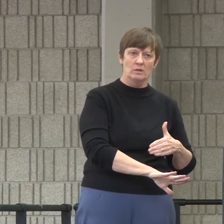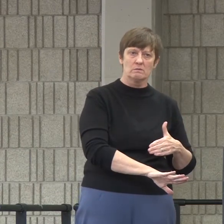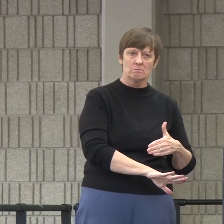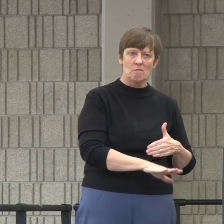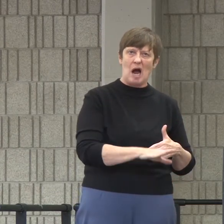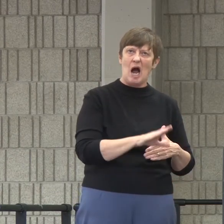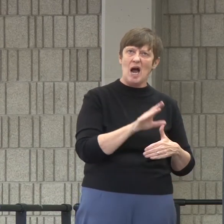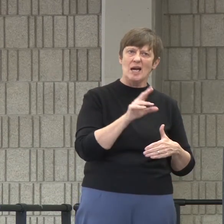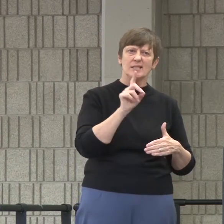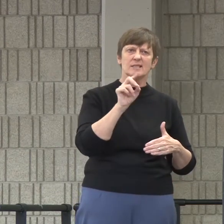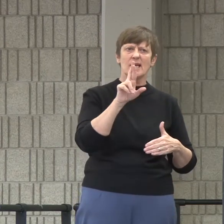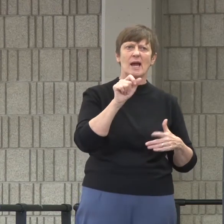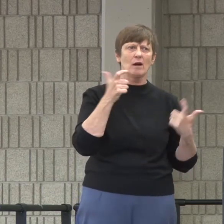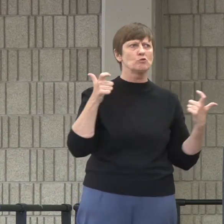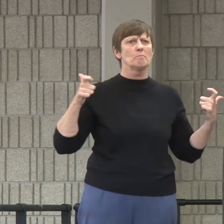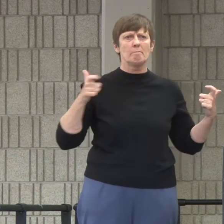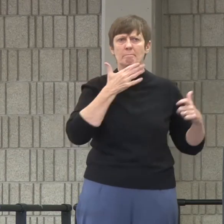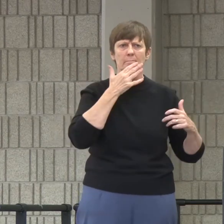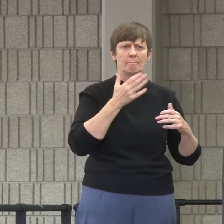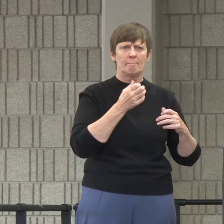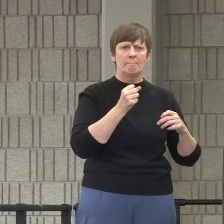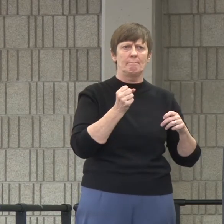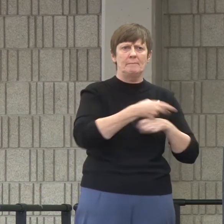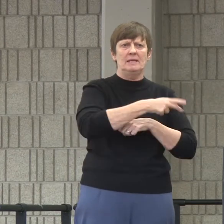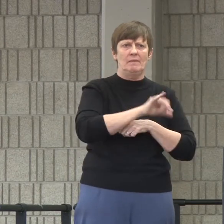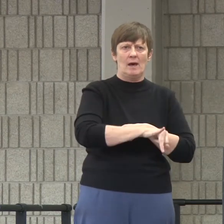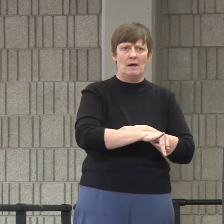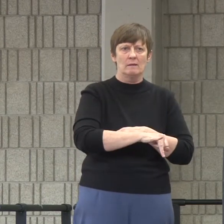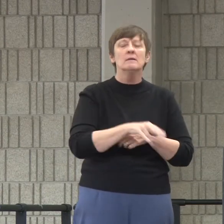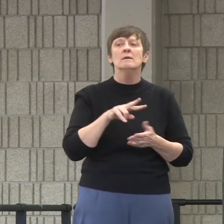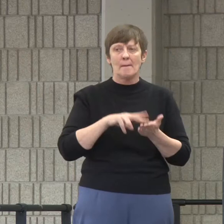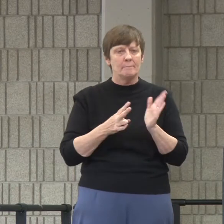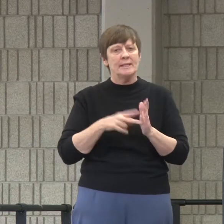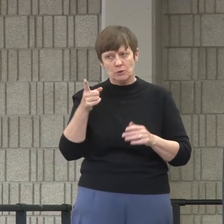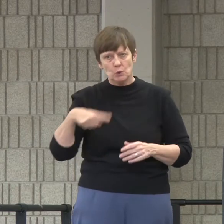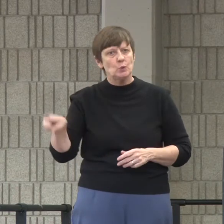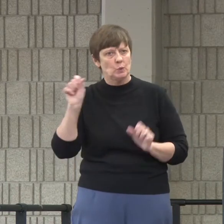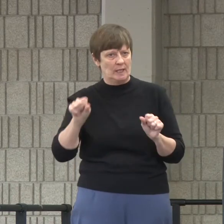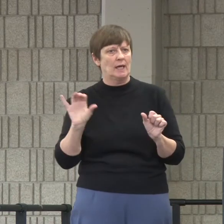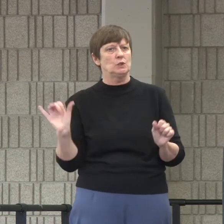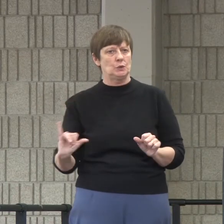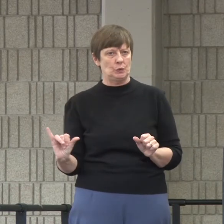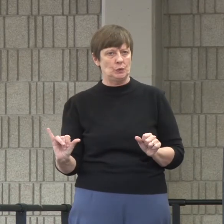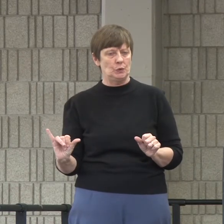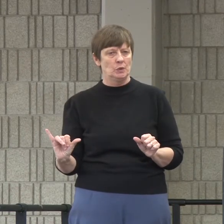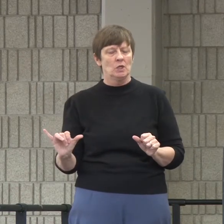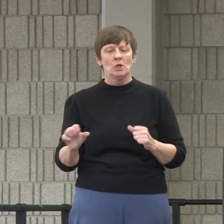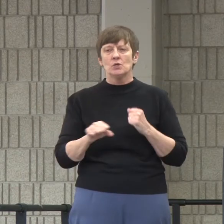born, it means so can you. And you can